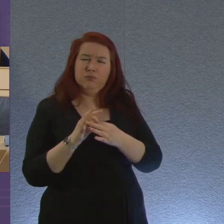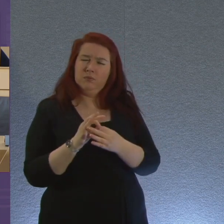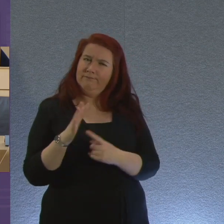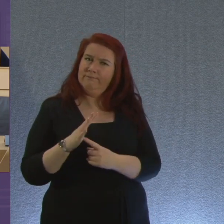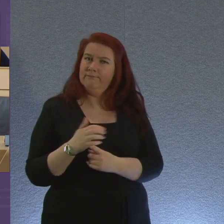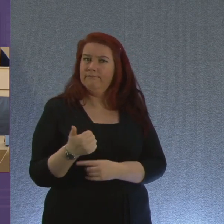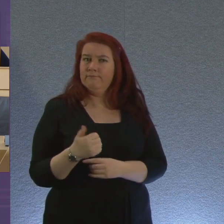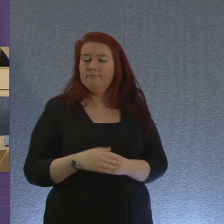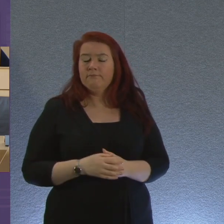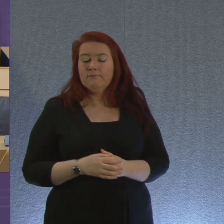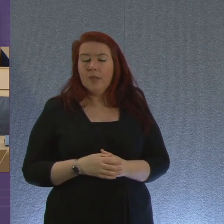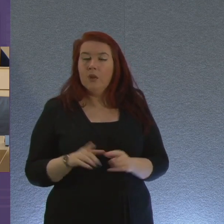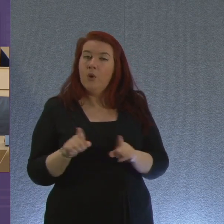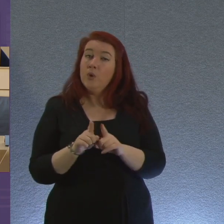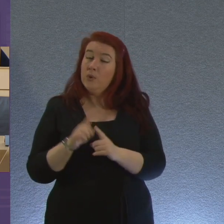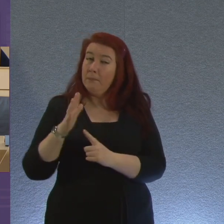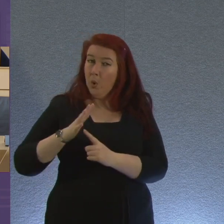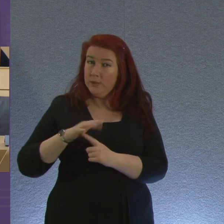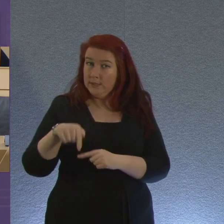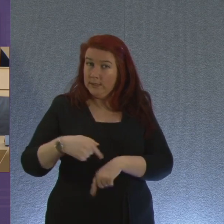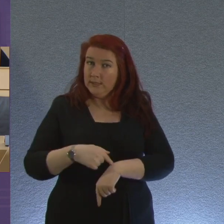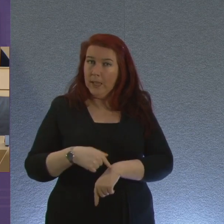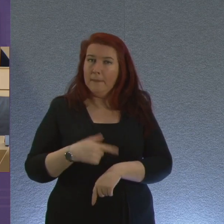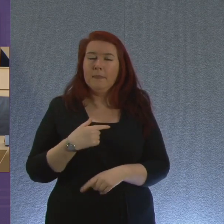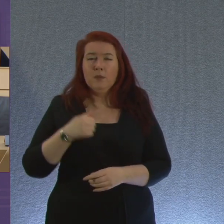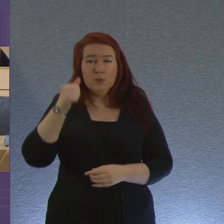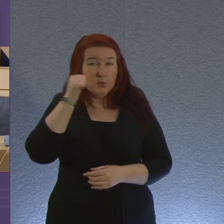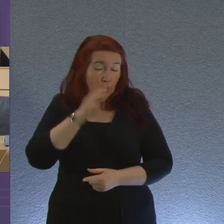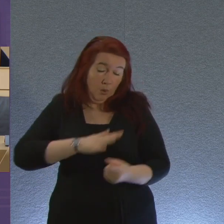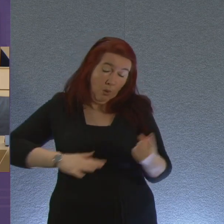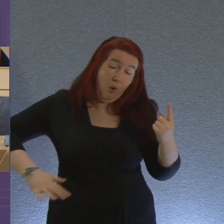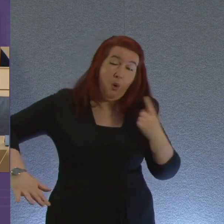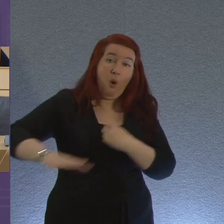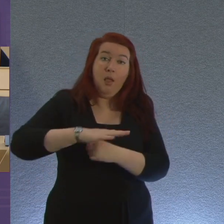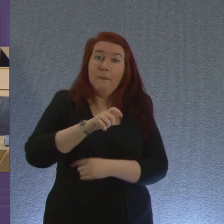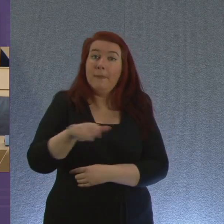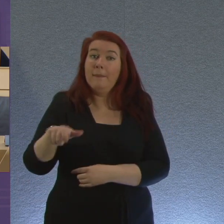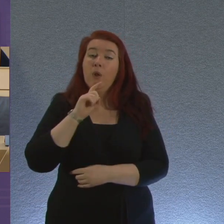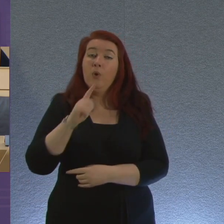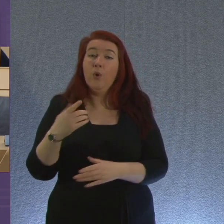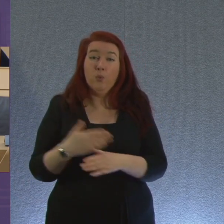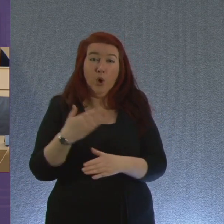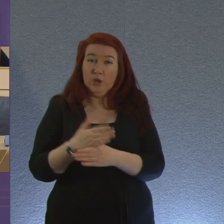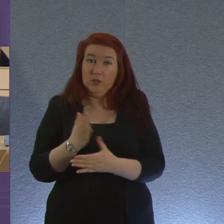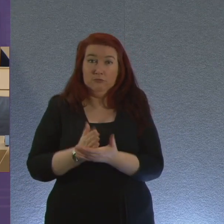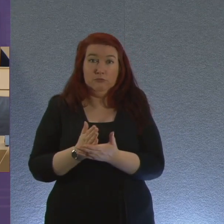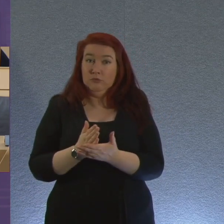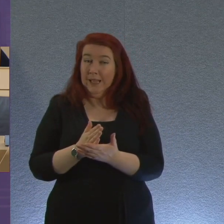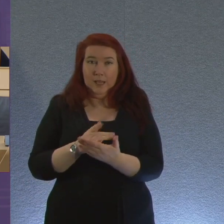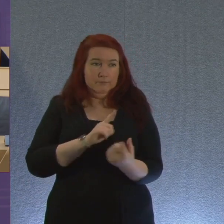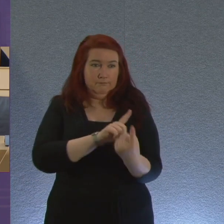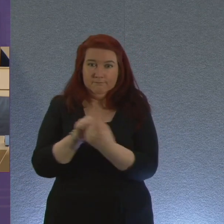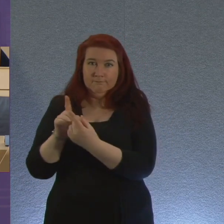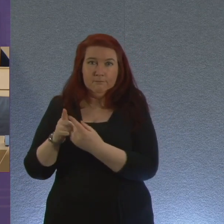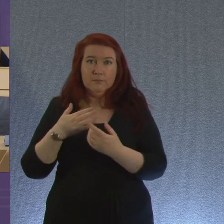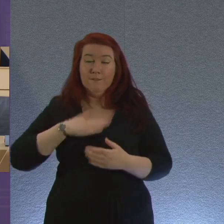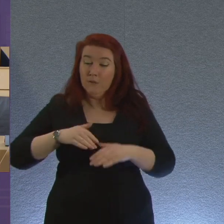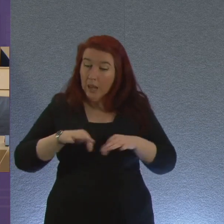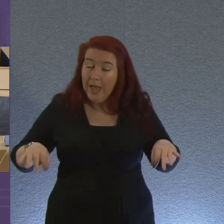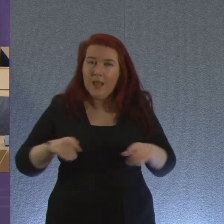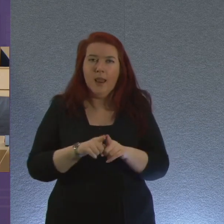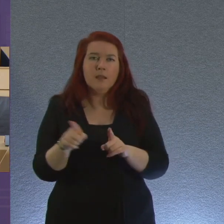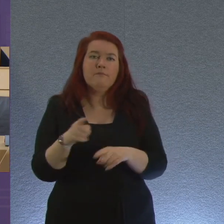to know all those workers who are on the front line, whether that's in our health and social